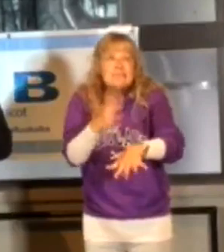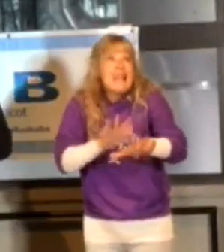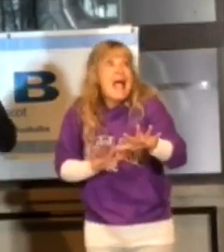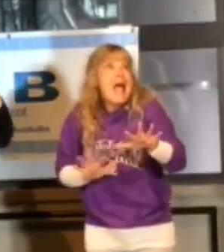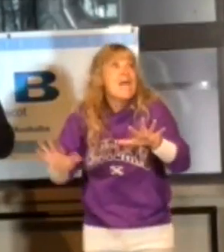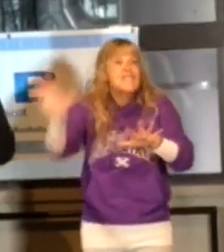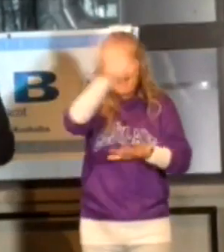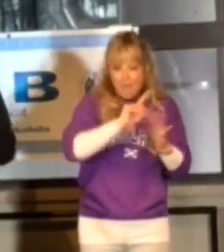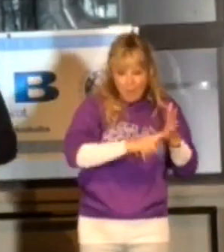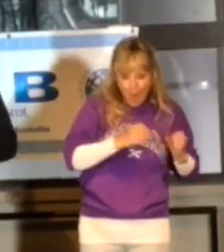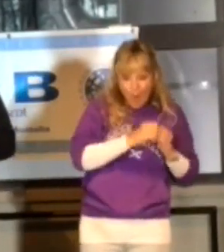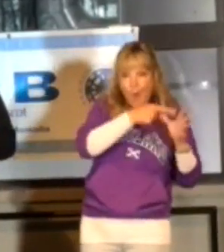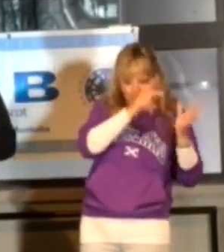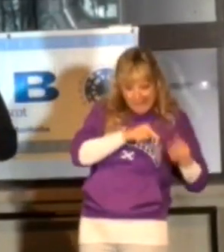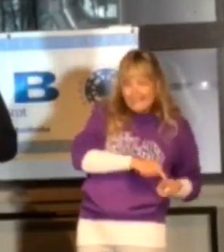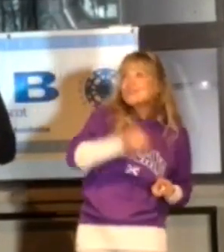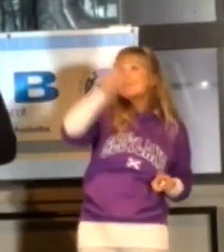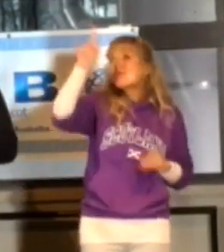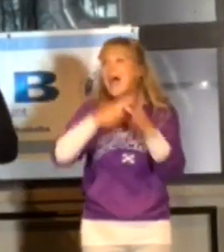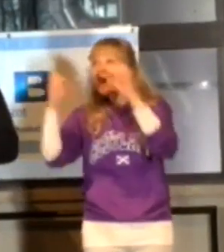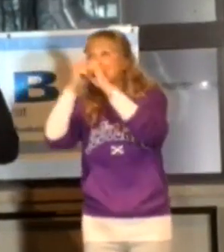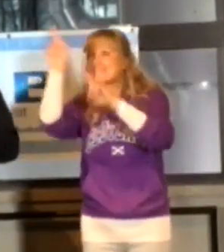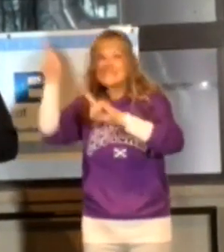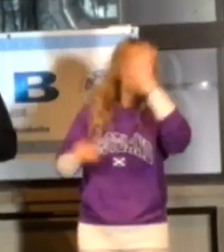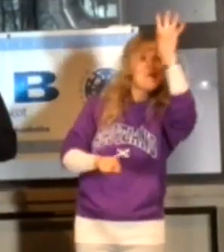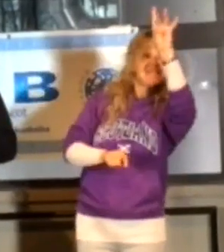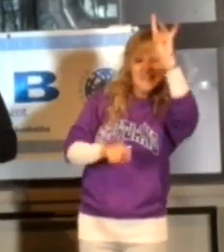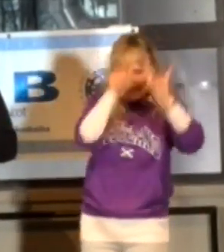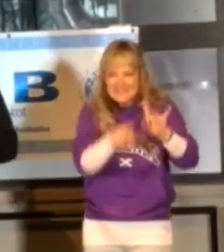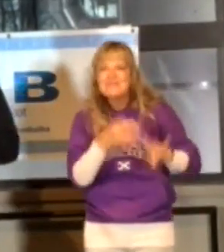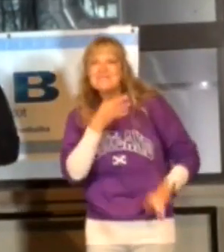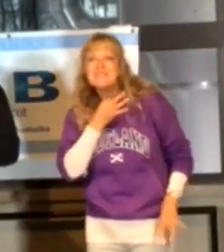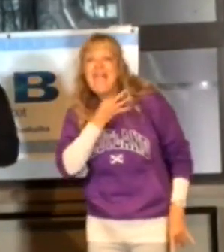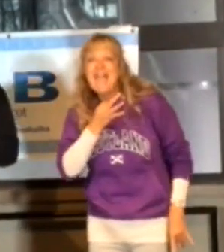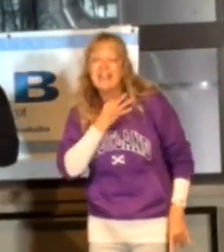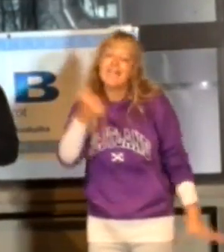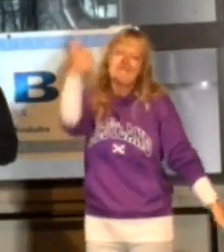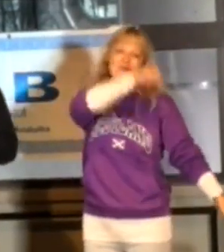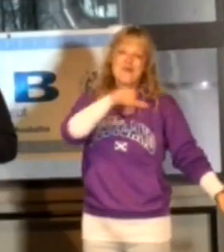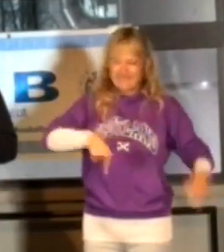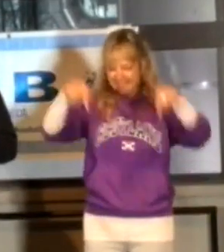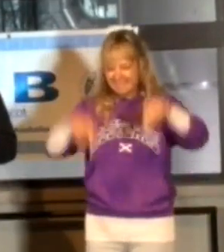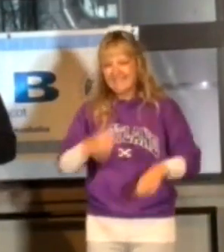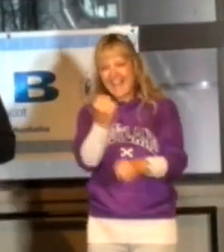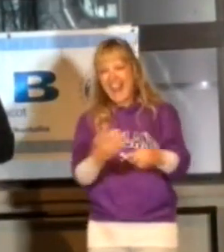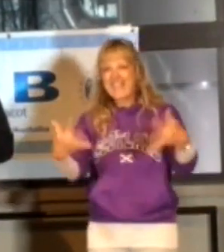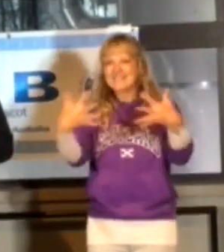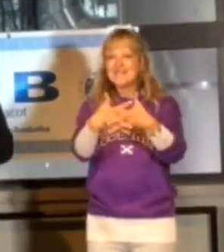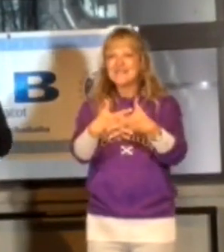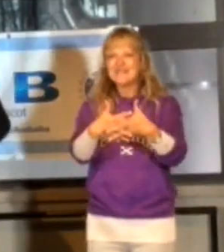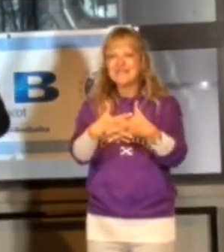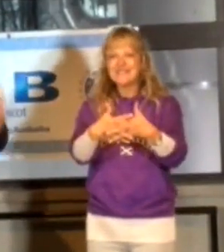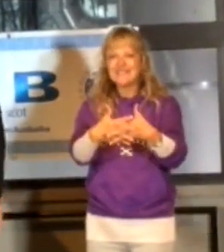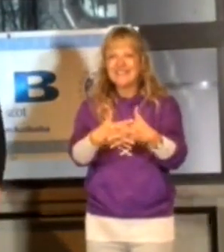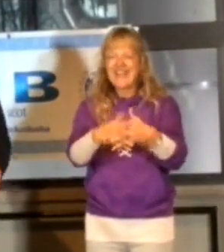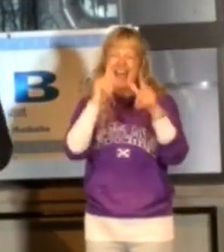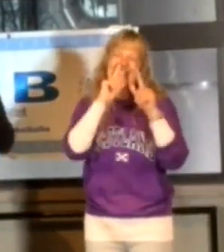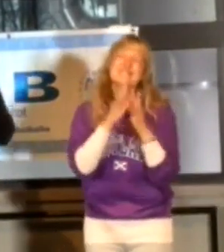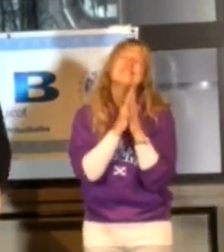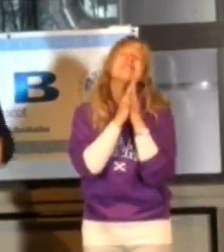from Oban to Aberdeen to Inverness to Perth, and of course, here in Glasgow, and the